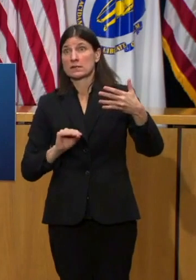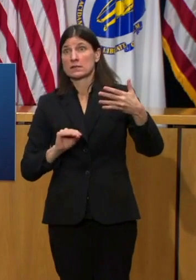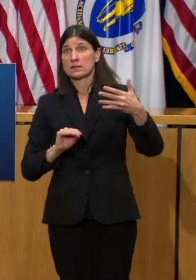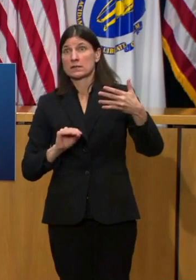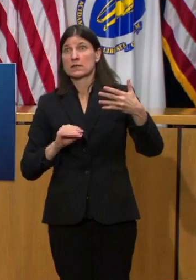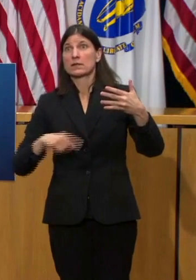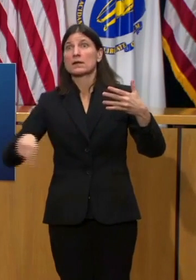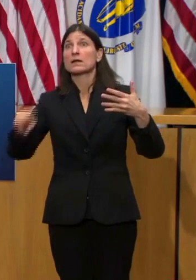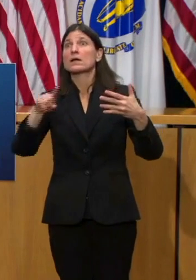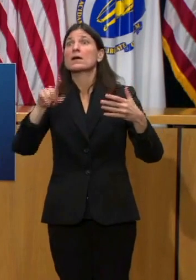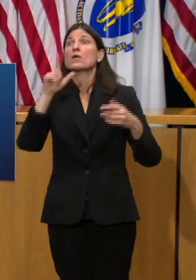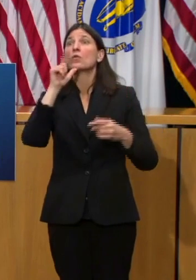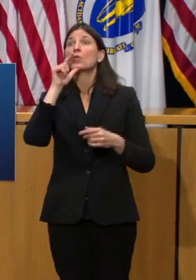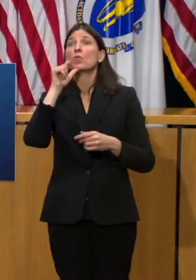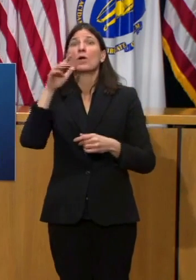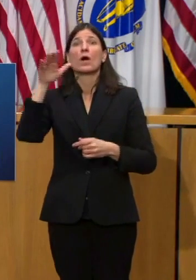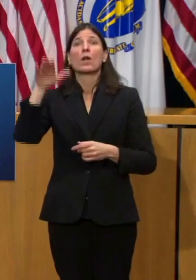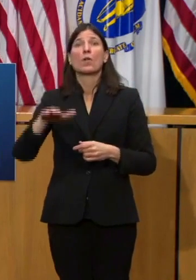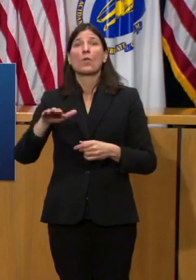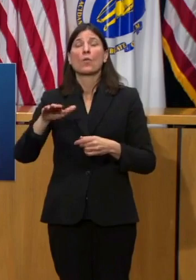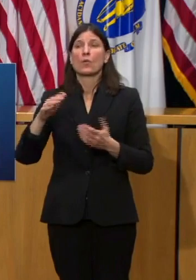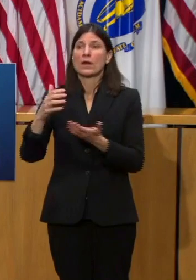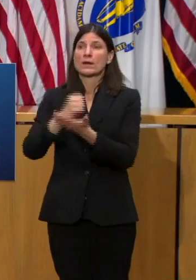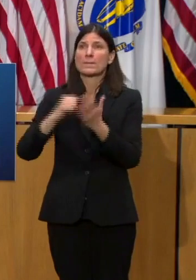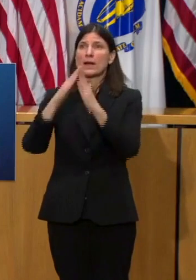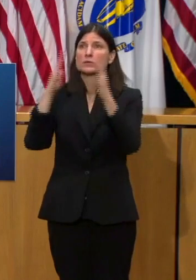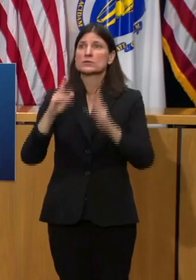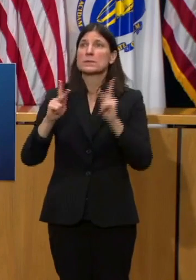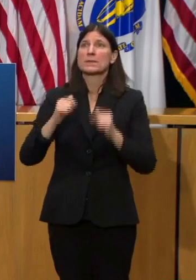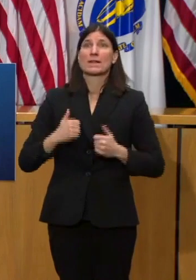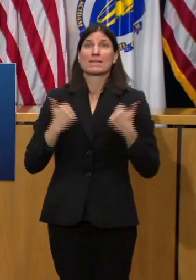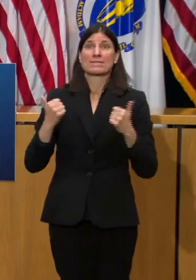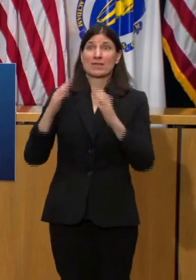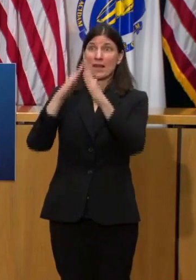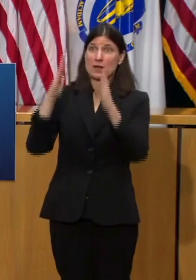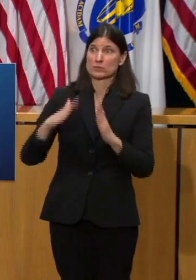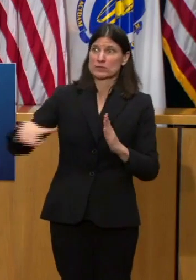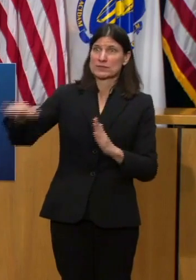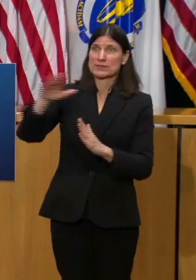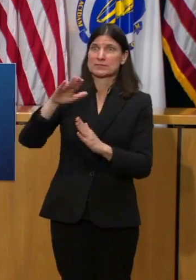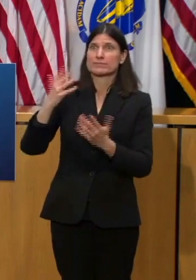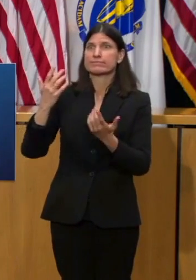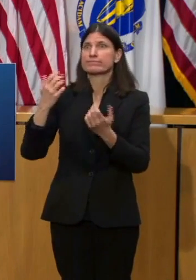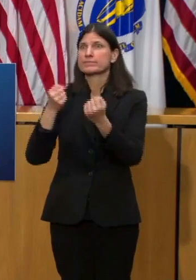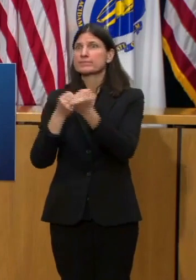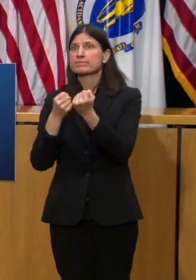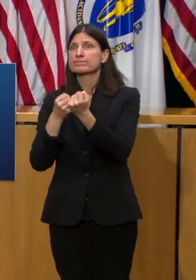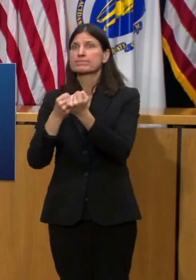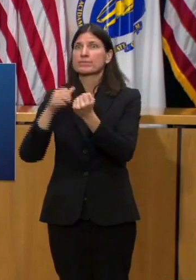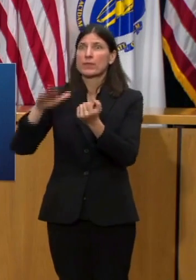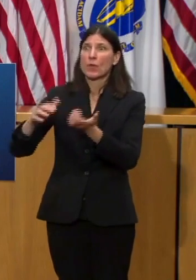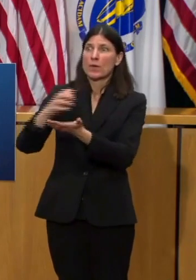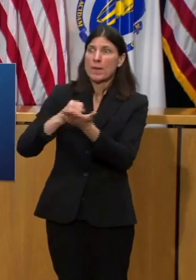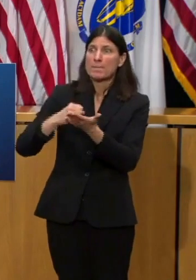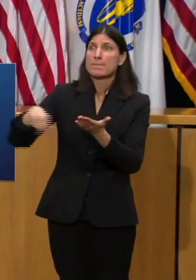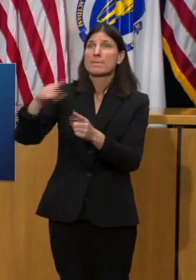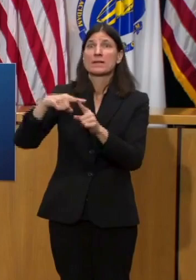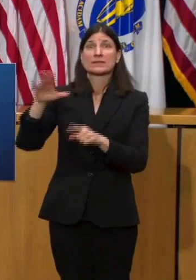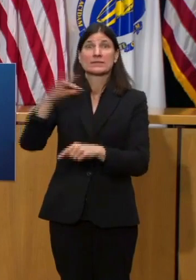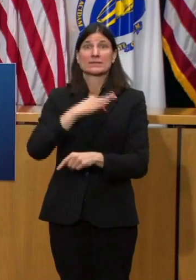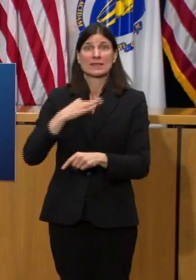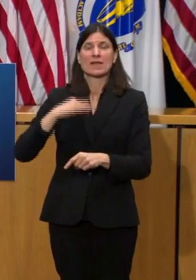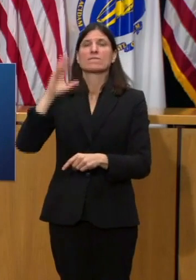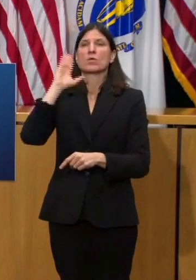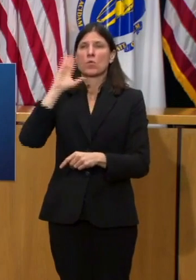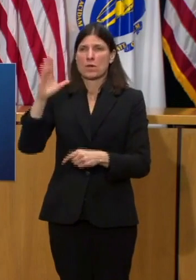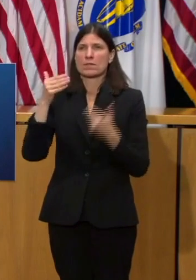We recognize that older adults in private and public low-income and affordable housing are higher-risk individuals that live close to one another